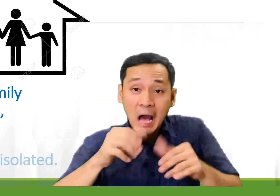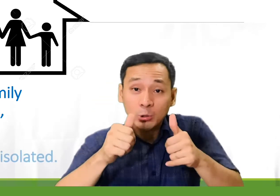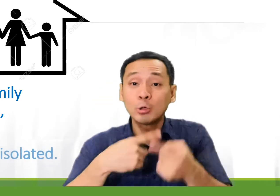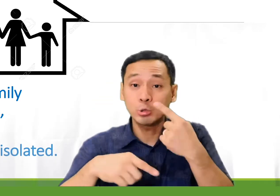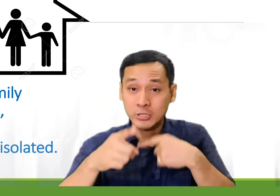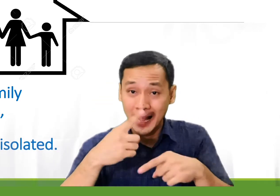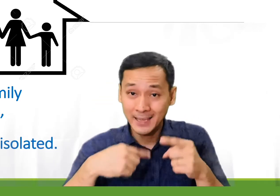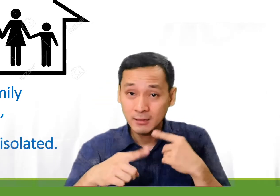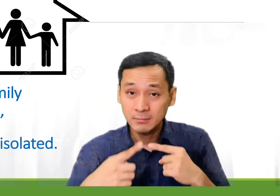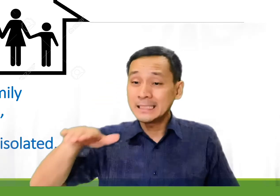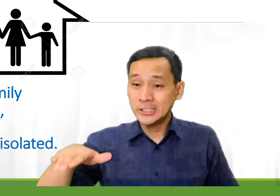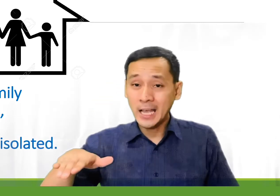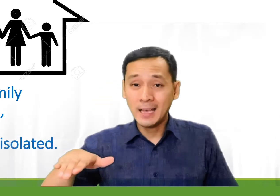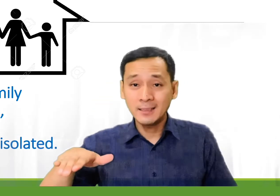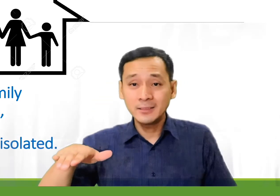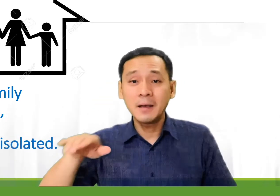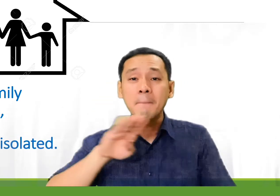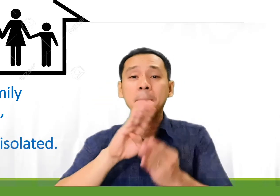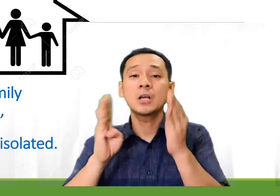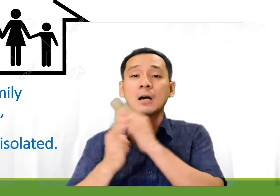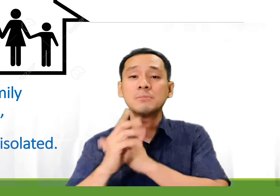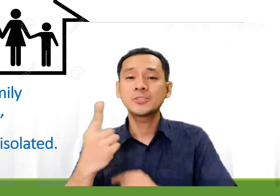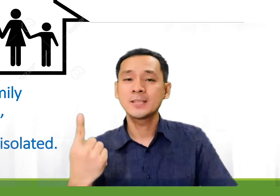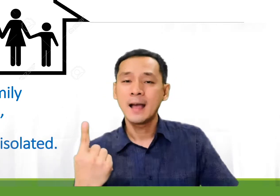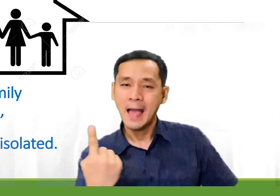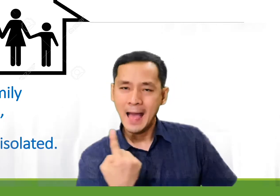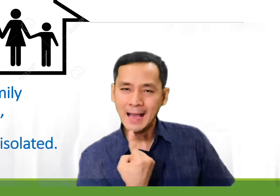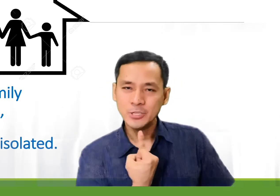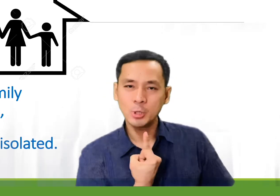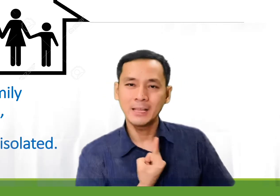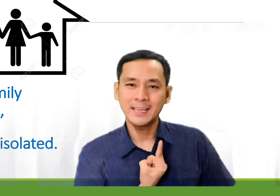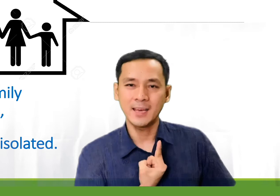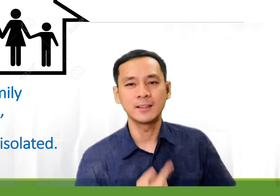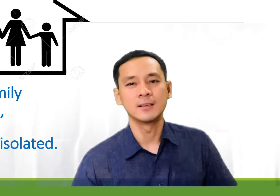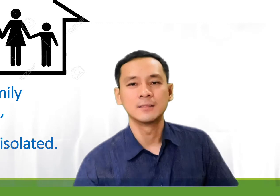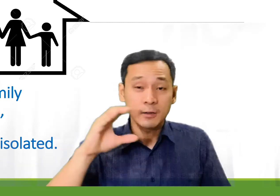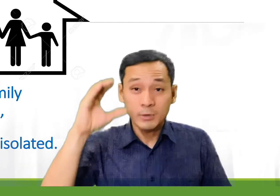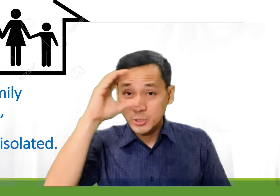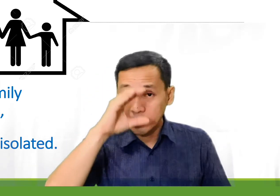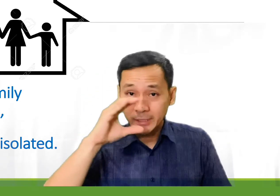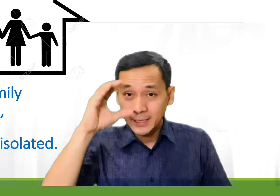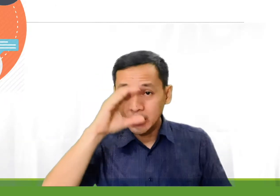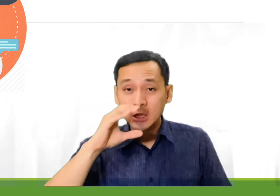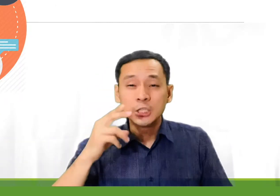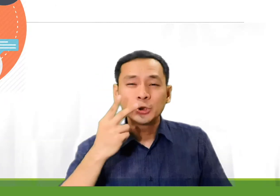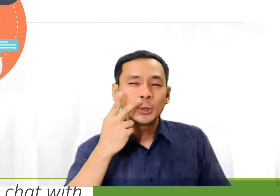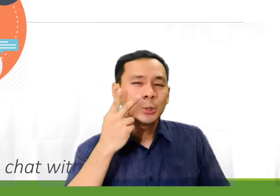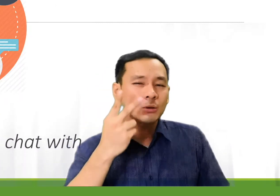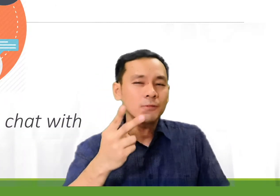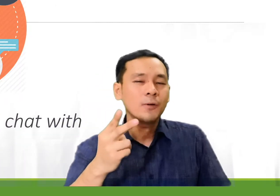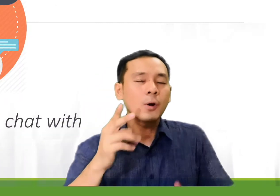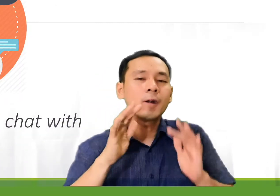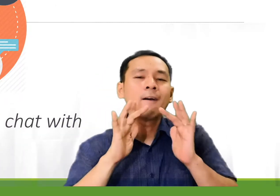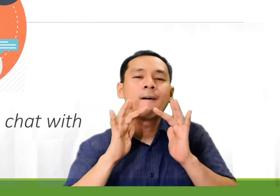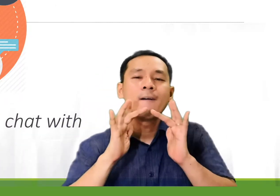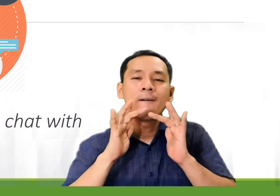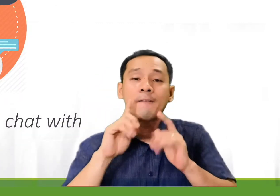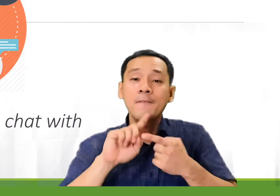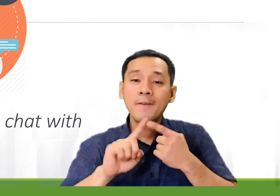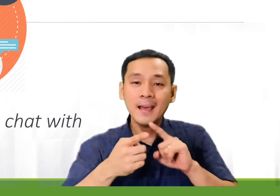know how to sign, the child becomes isolated, resorting to look